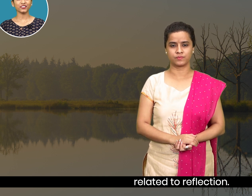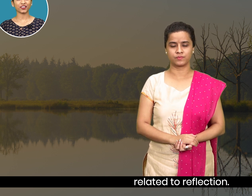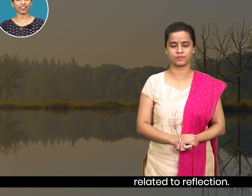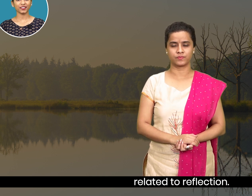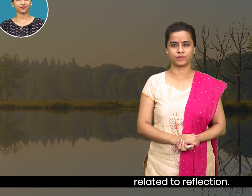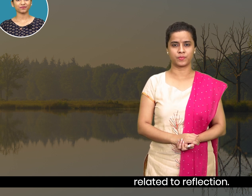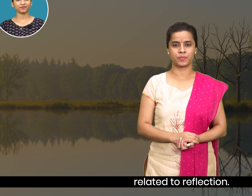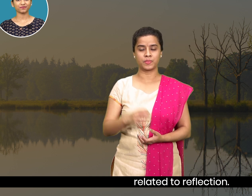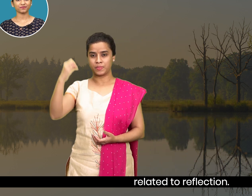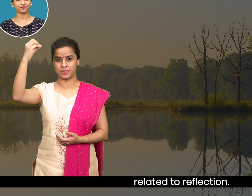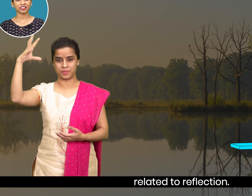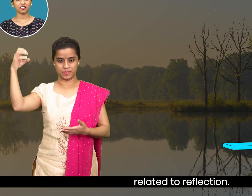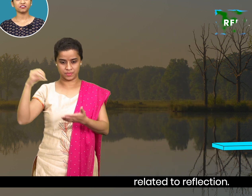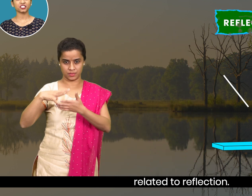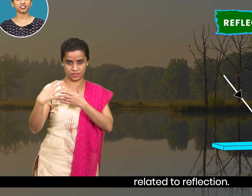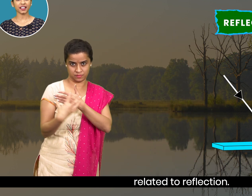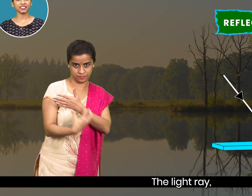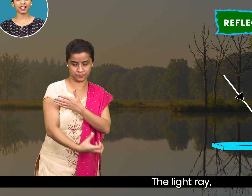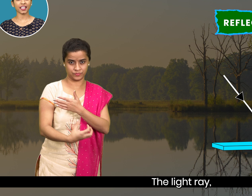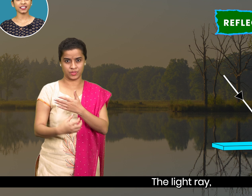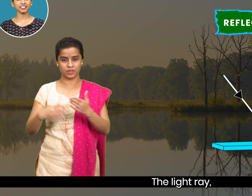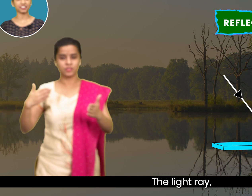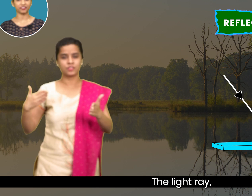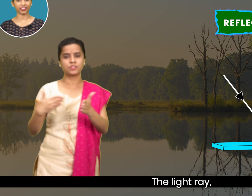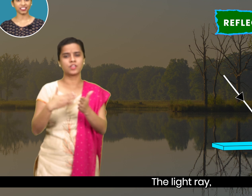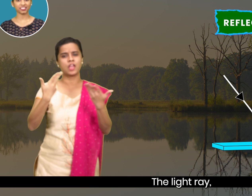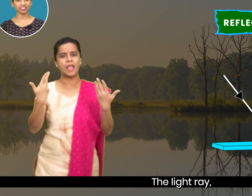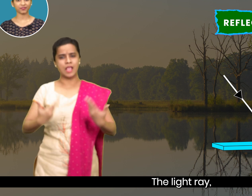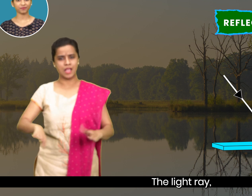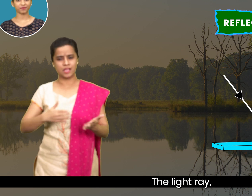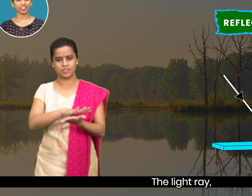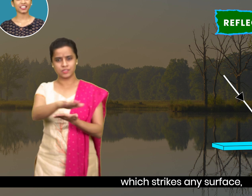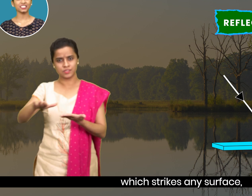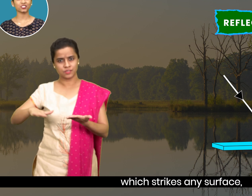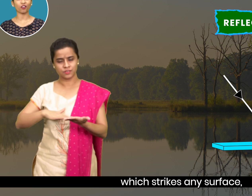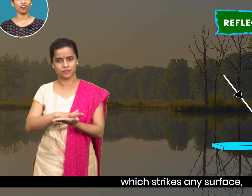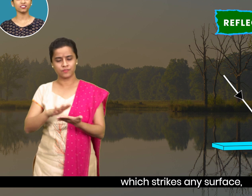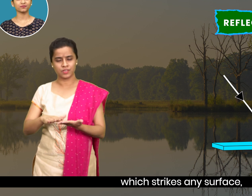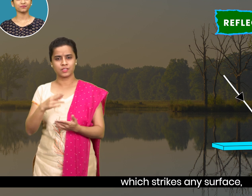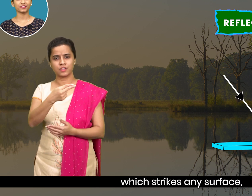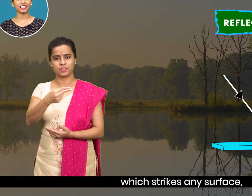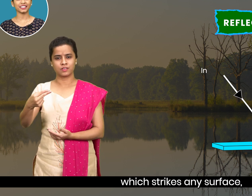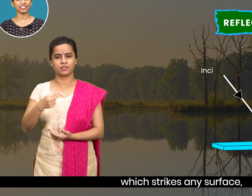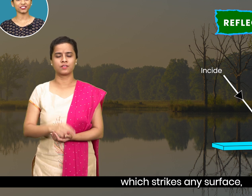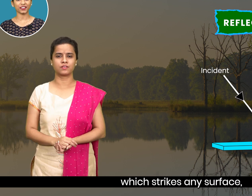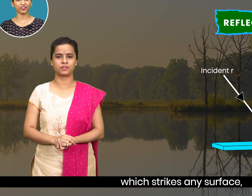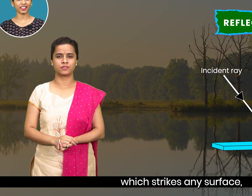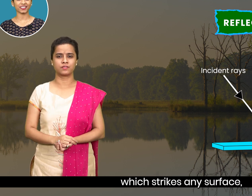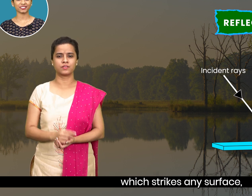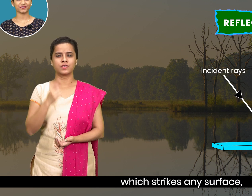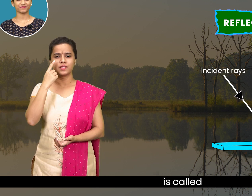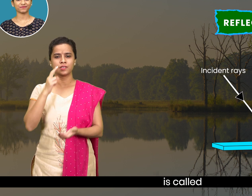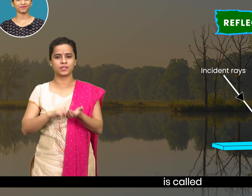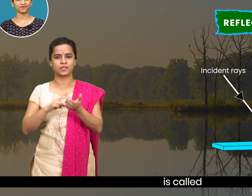The light ray which strikes any surface is called the incident